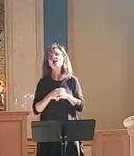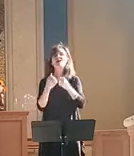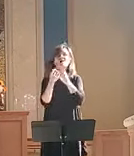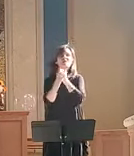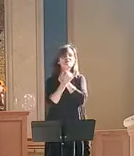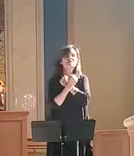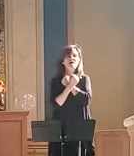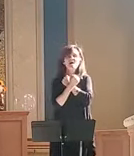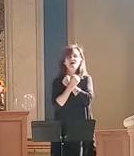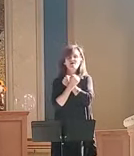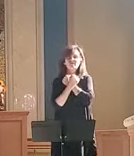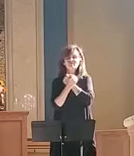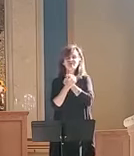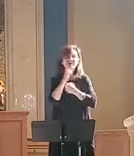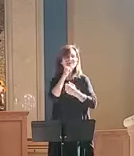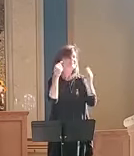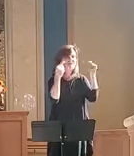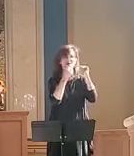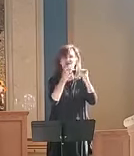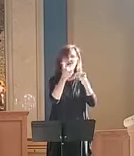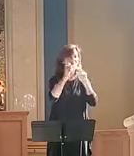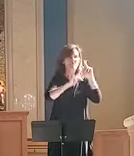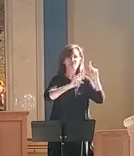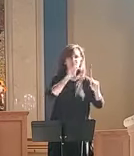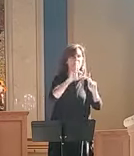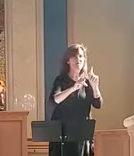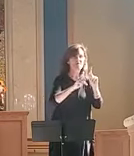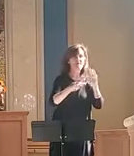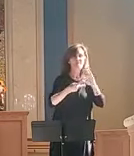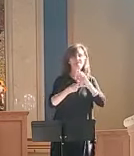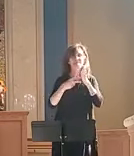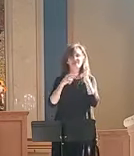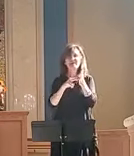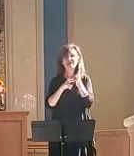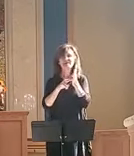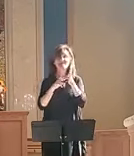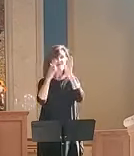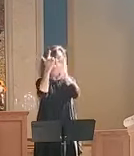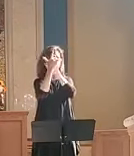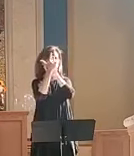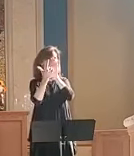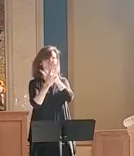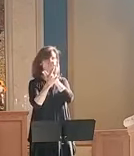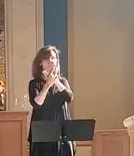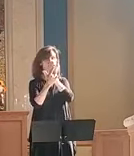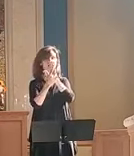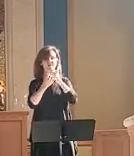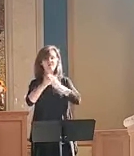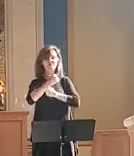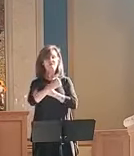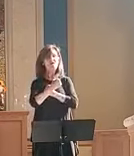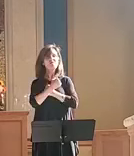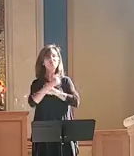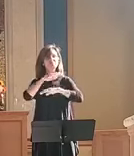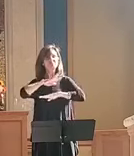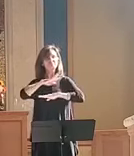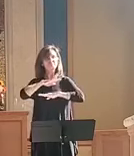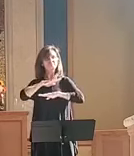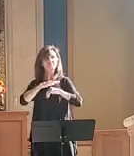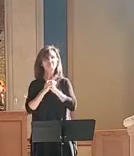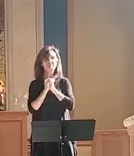Love does no evil to the neighbor. Hence, love is the fulfillment of the law.